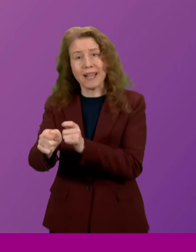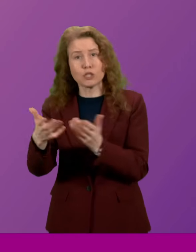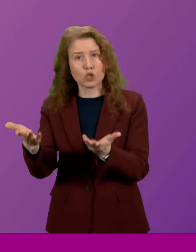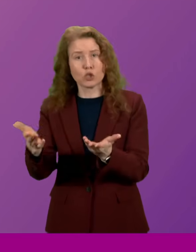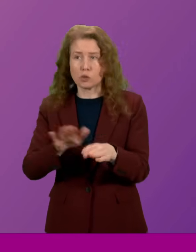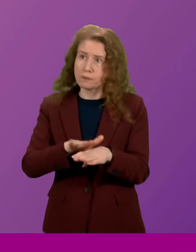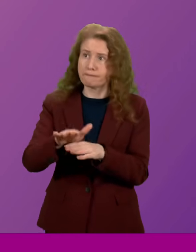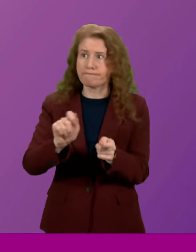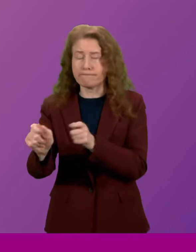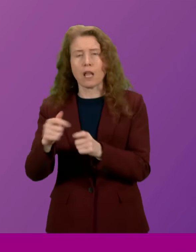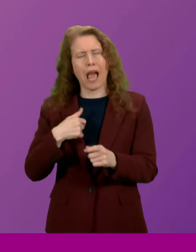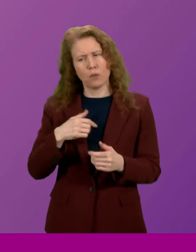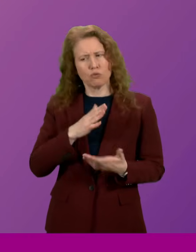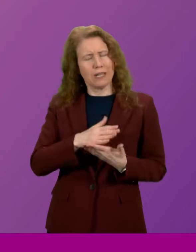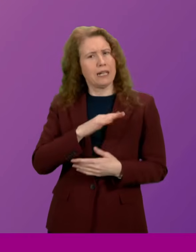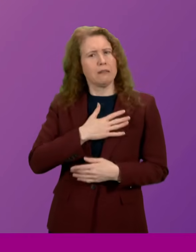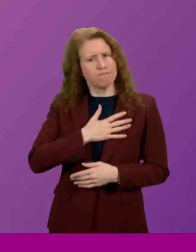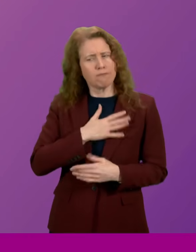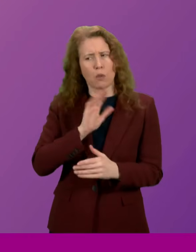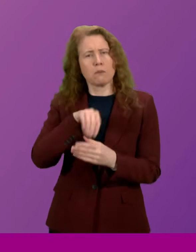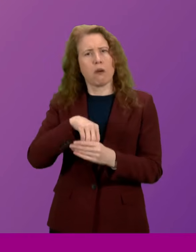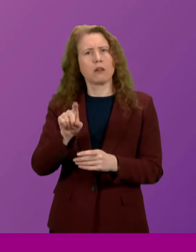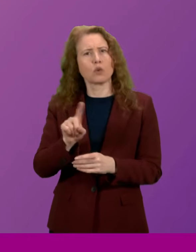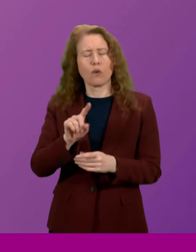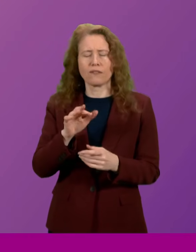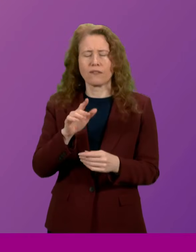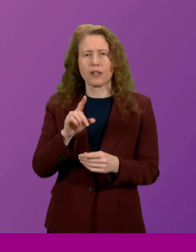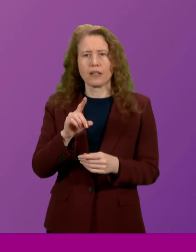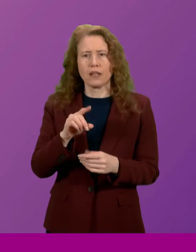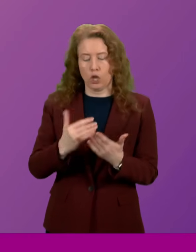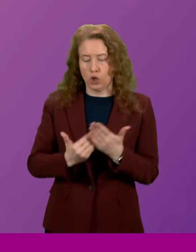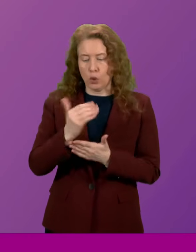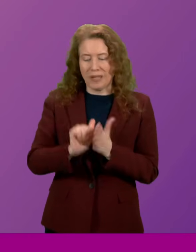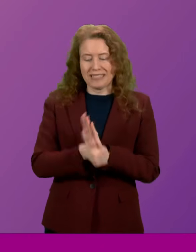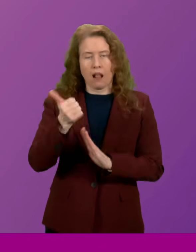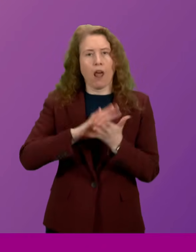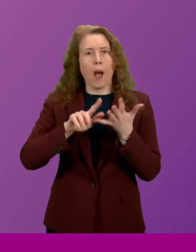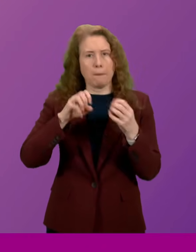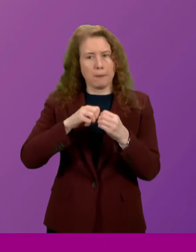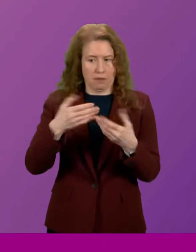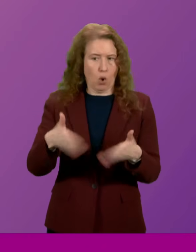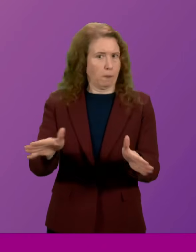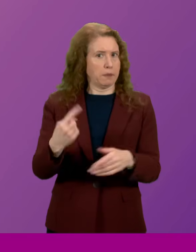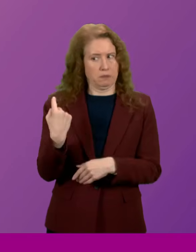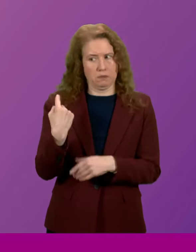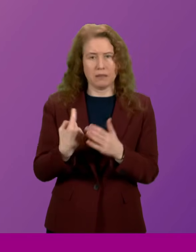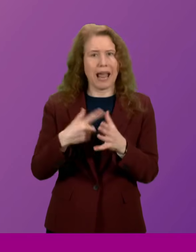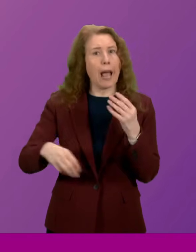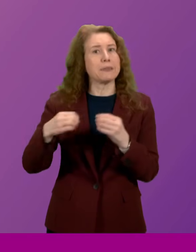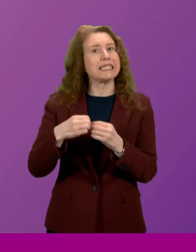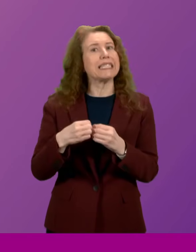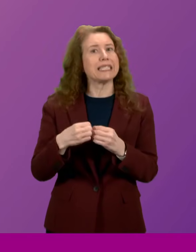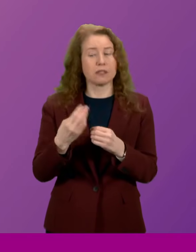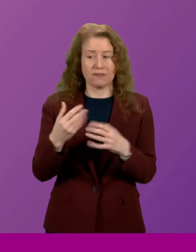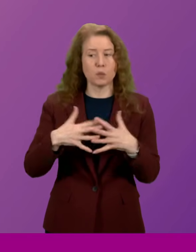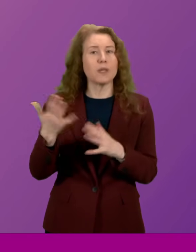was privileged to be part of the new Skills Hub opening, which took place in Aberdeen just a